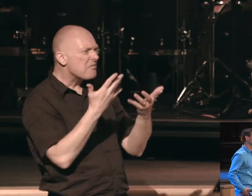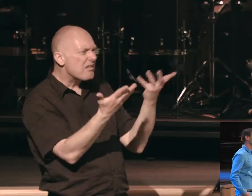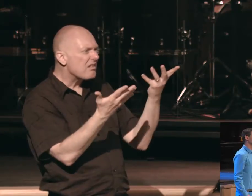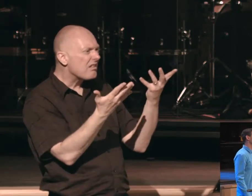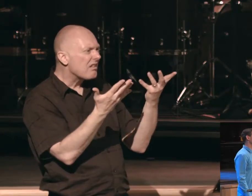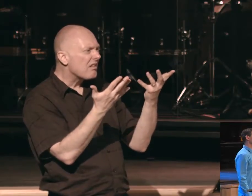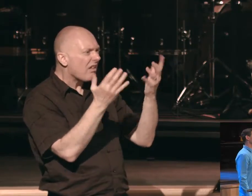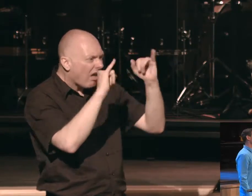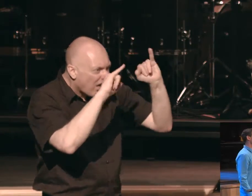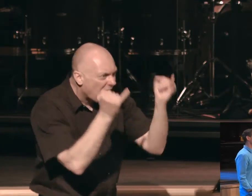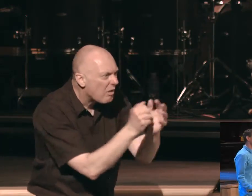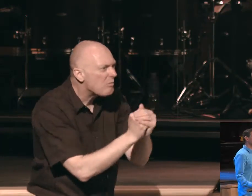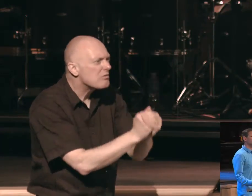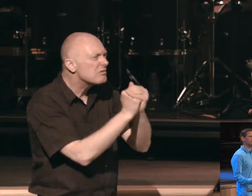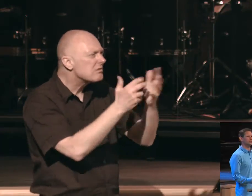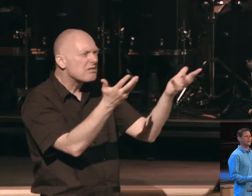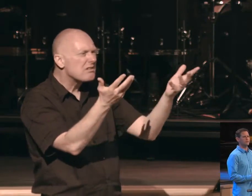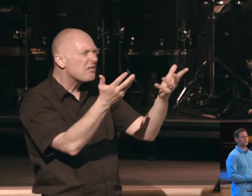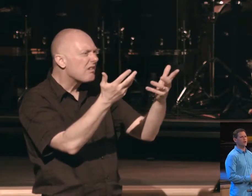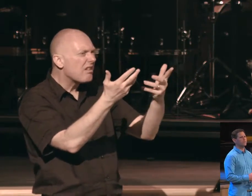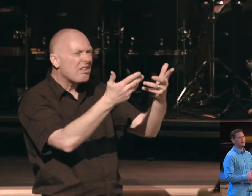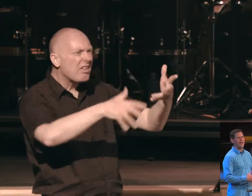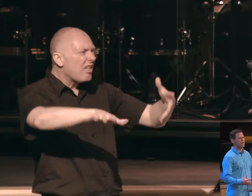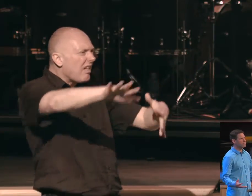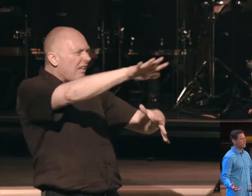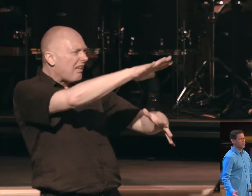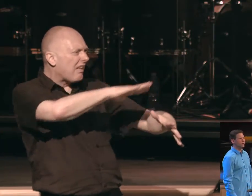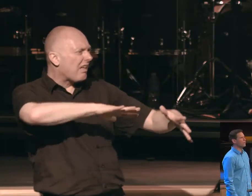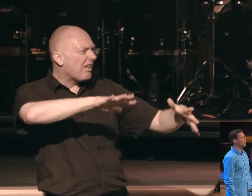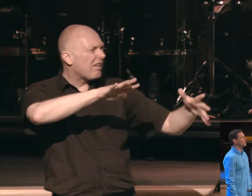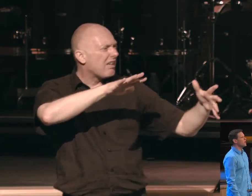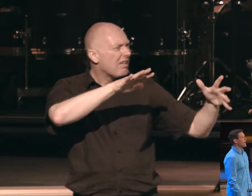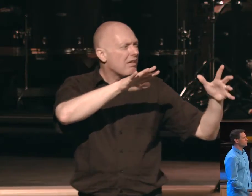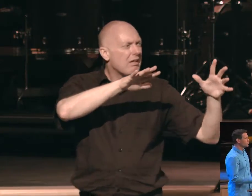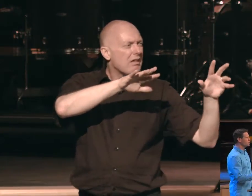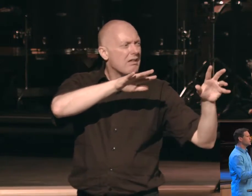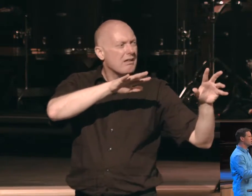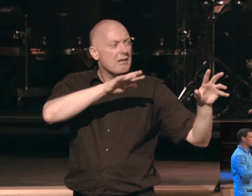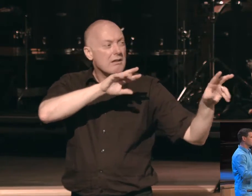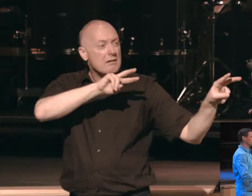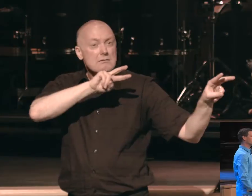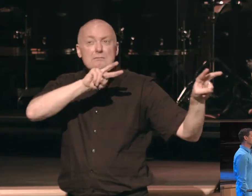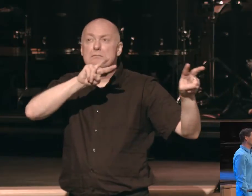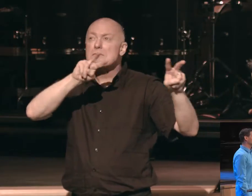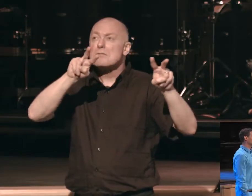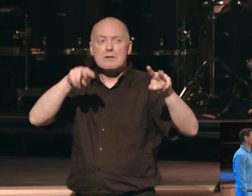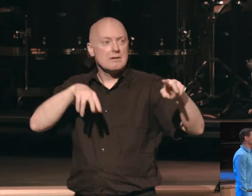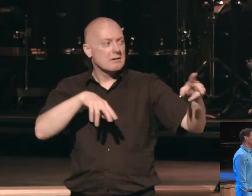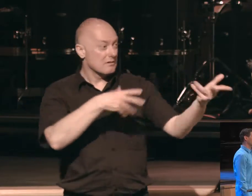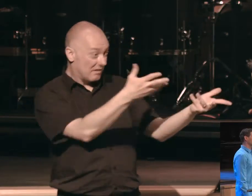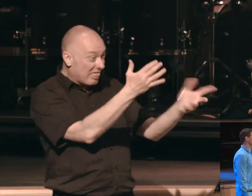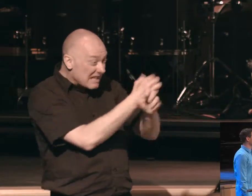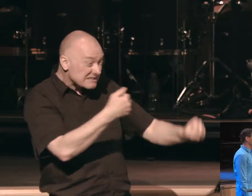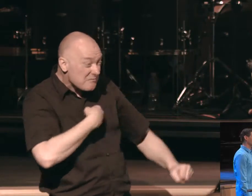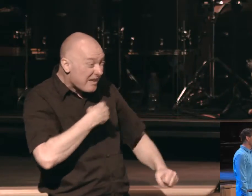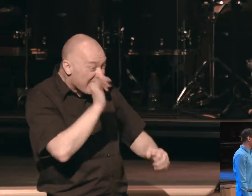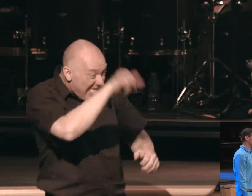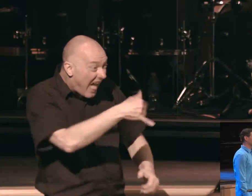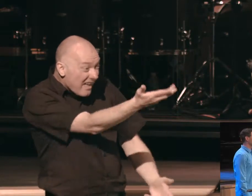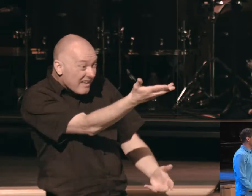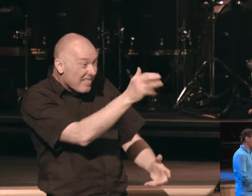entertainment-obsessed culture, the idolatry that is rampant everywhere, the more I really look at what the world says saves.